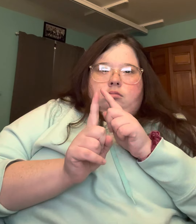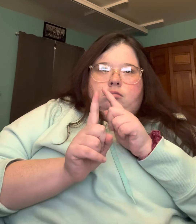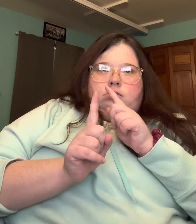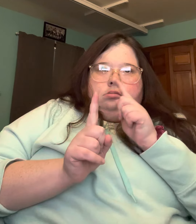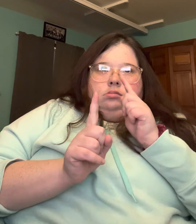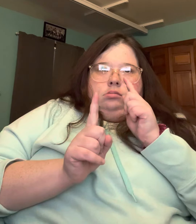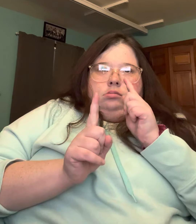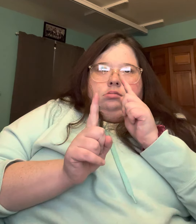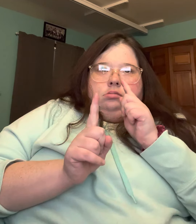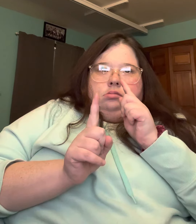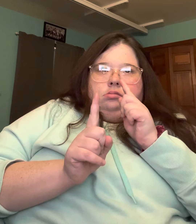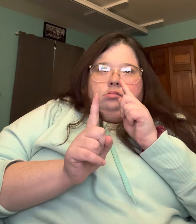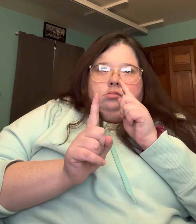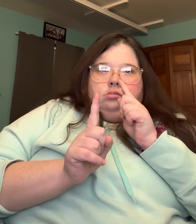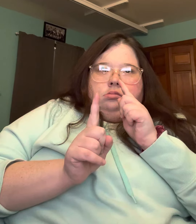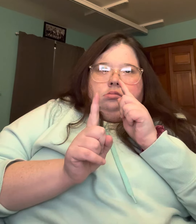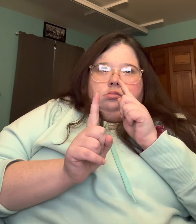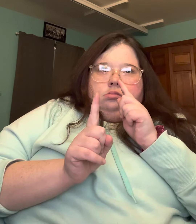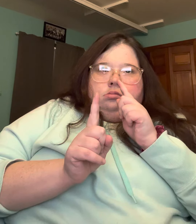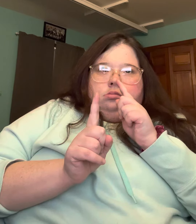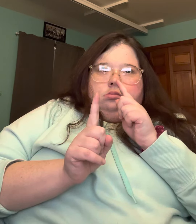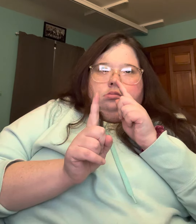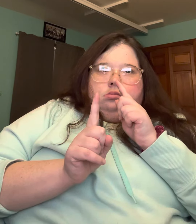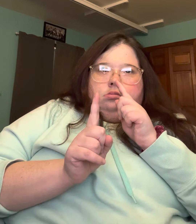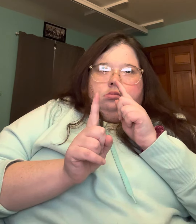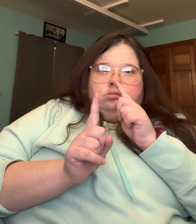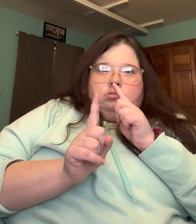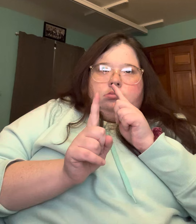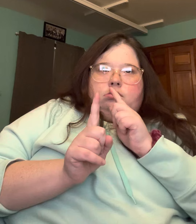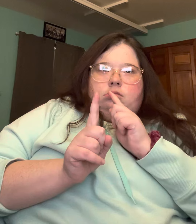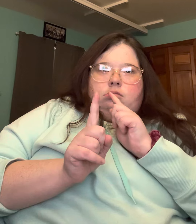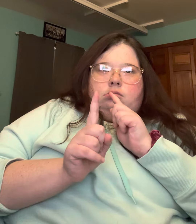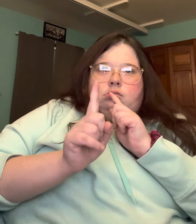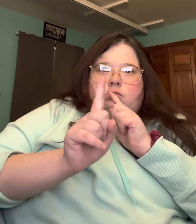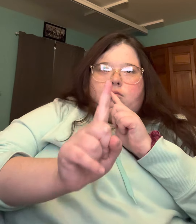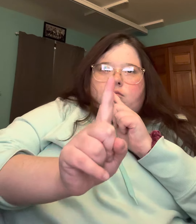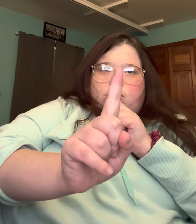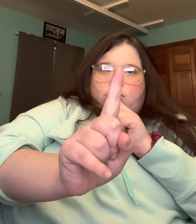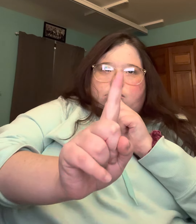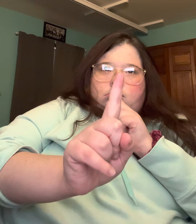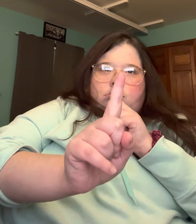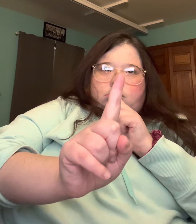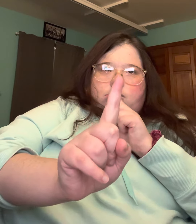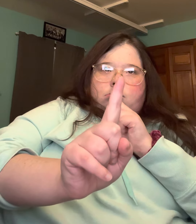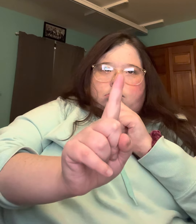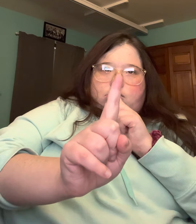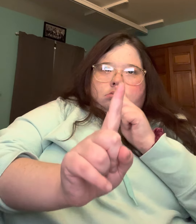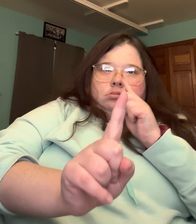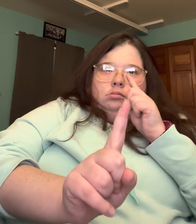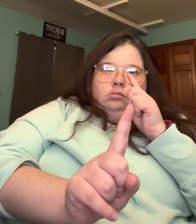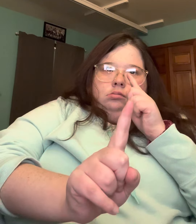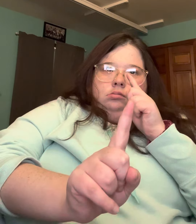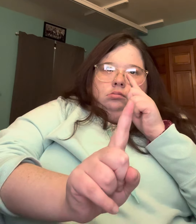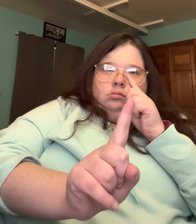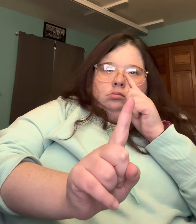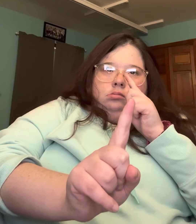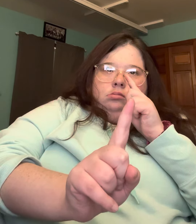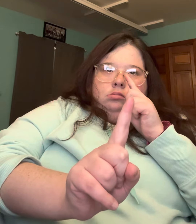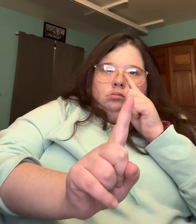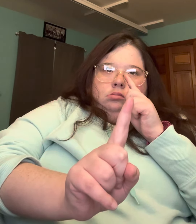index finger, is going to go close to you, one directly in front of you. This is representing you and the individual you're